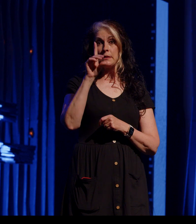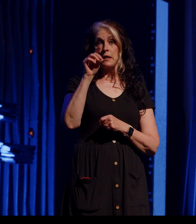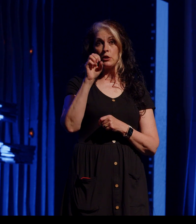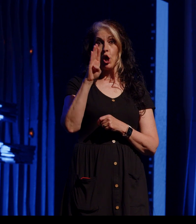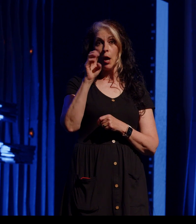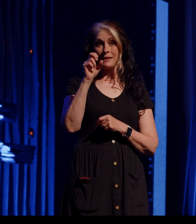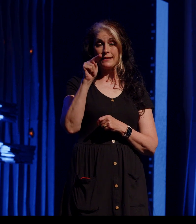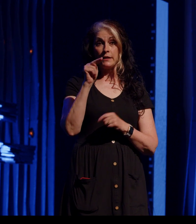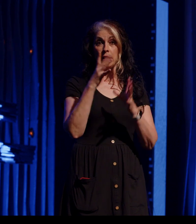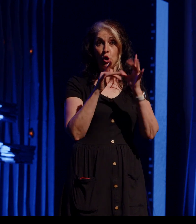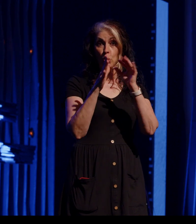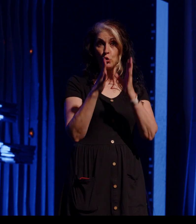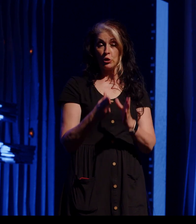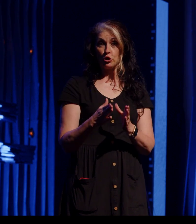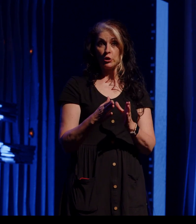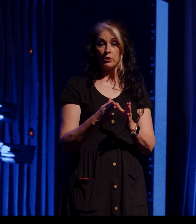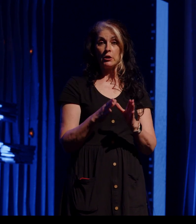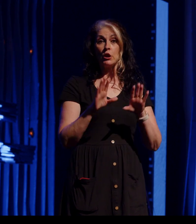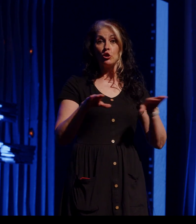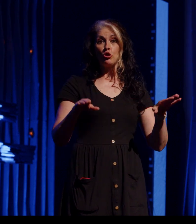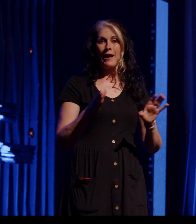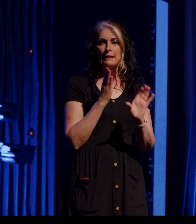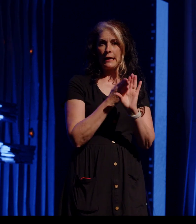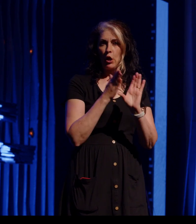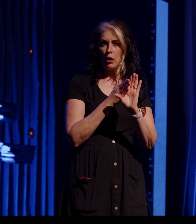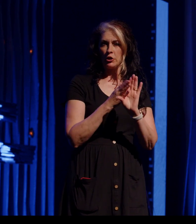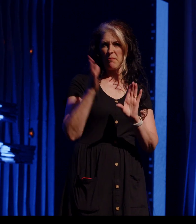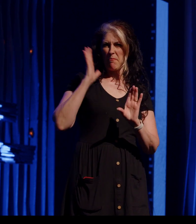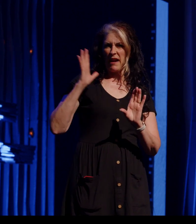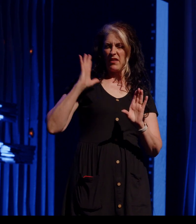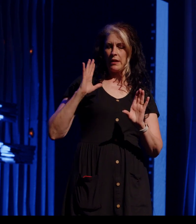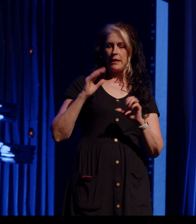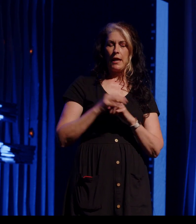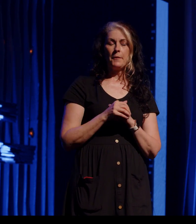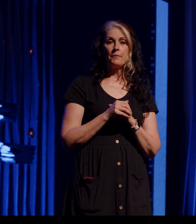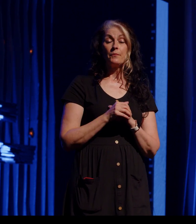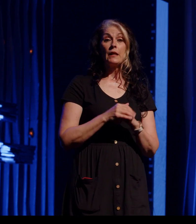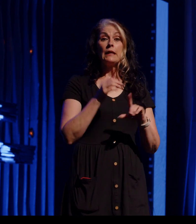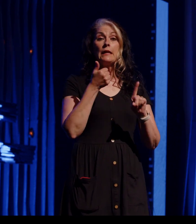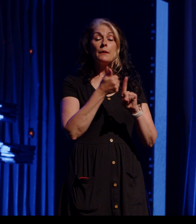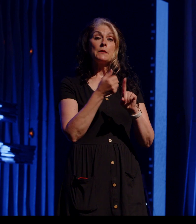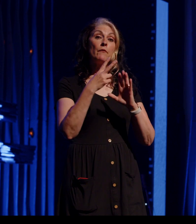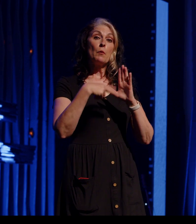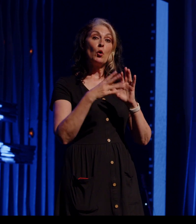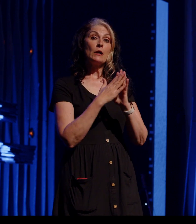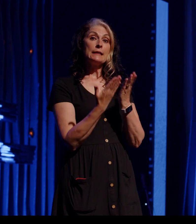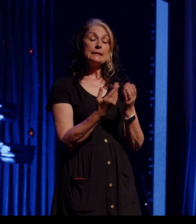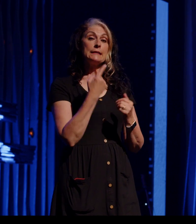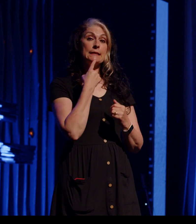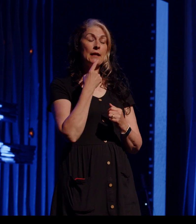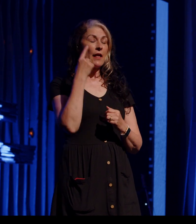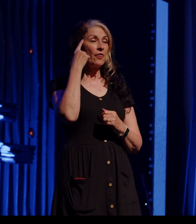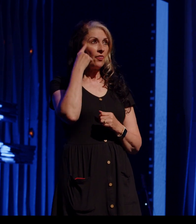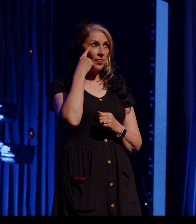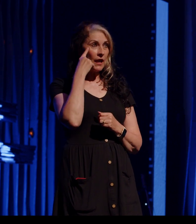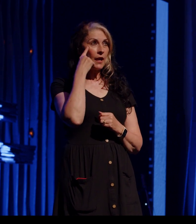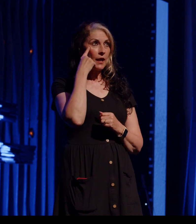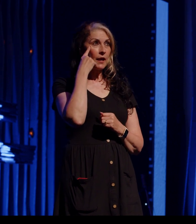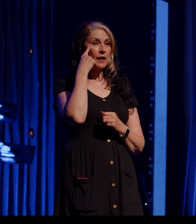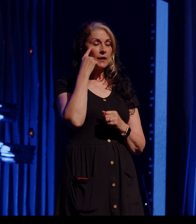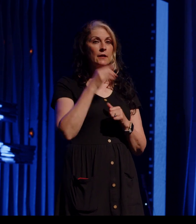the Christian child psychologist back in our day. And he said something that I think kind